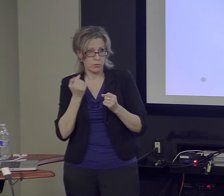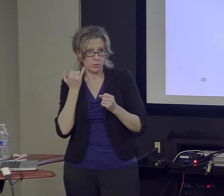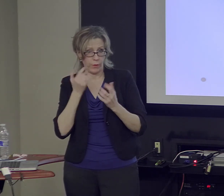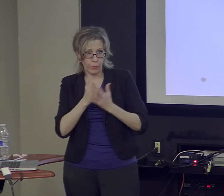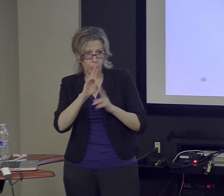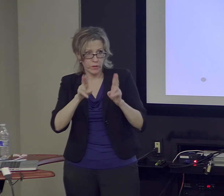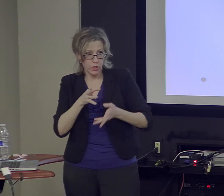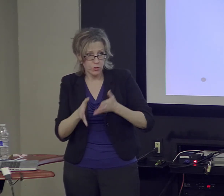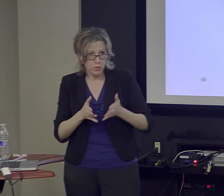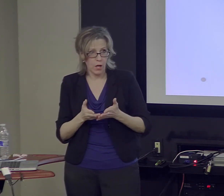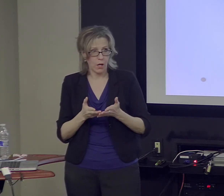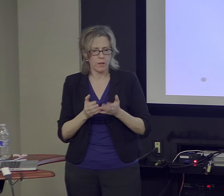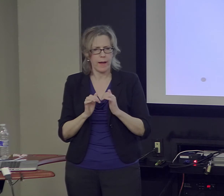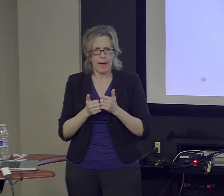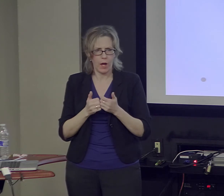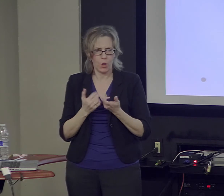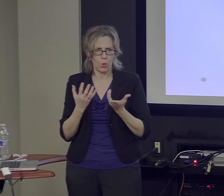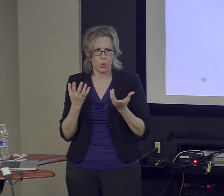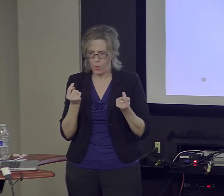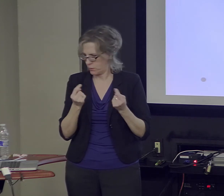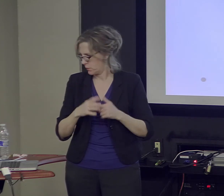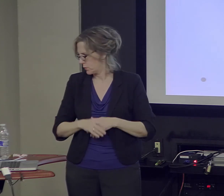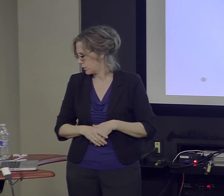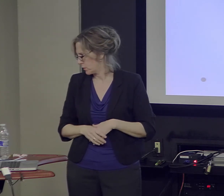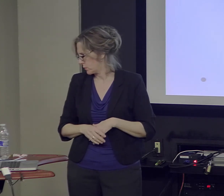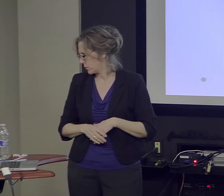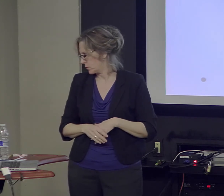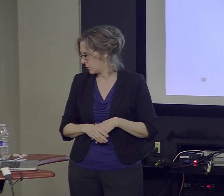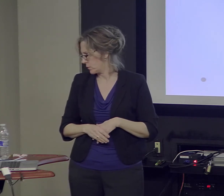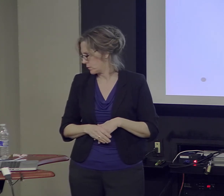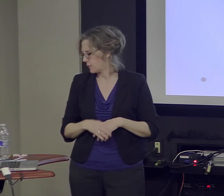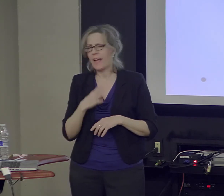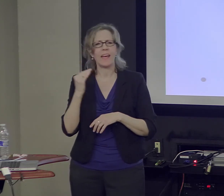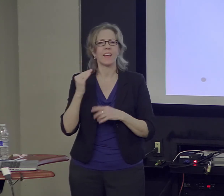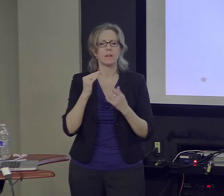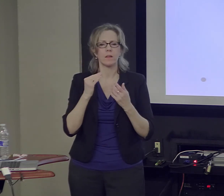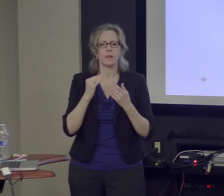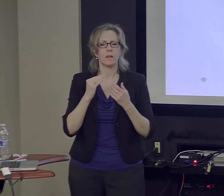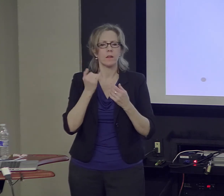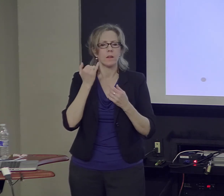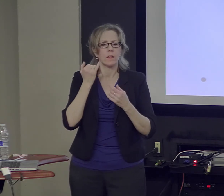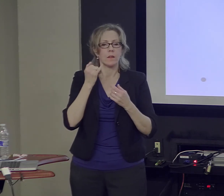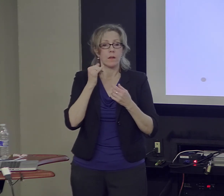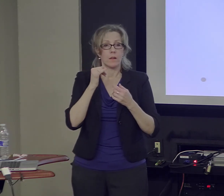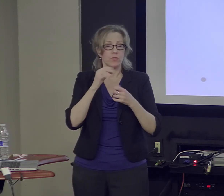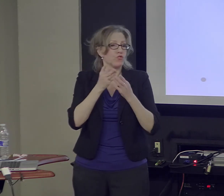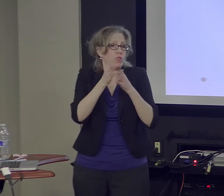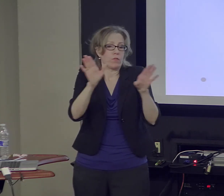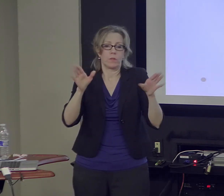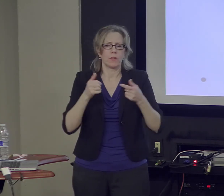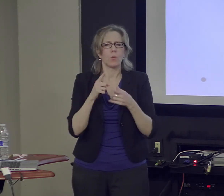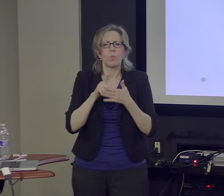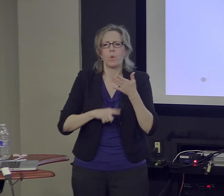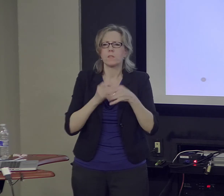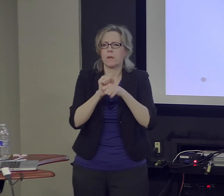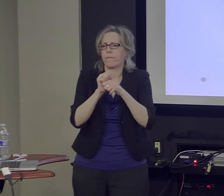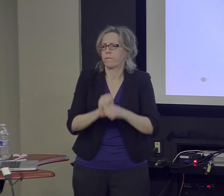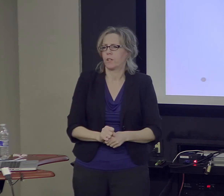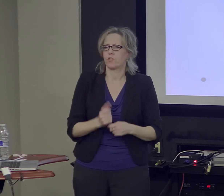To what extent are international sign language messages understood? In